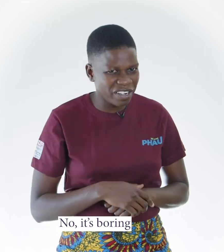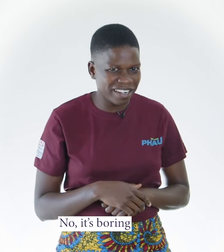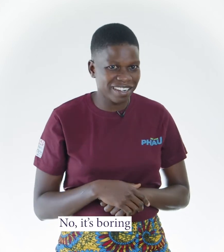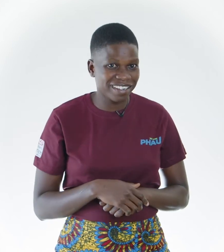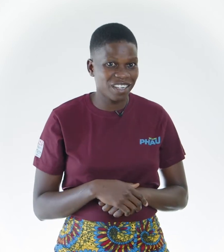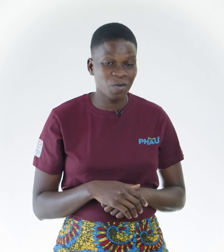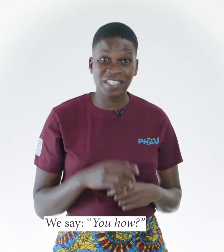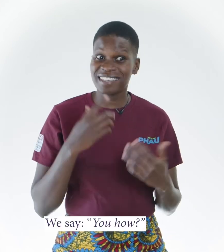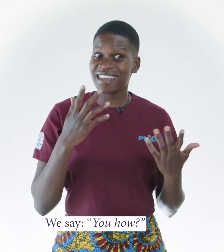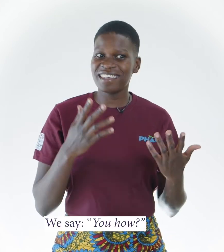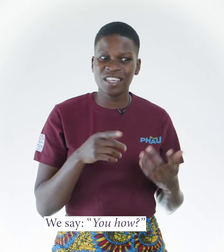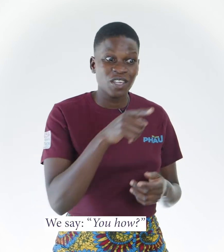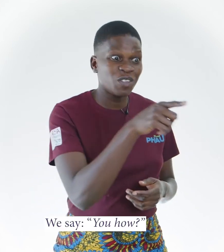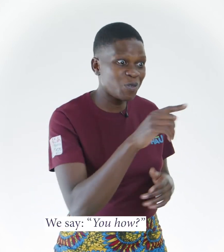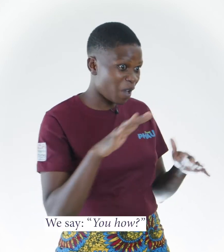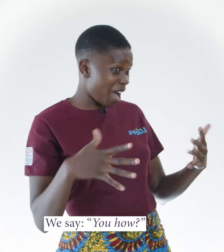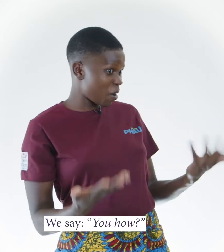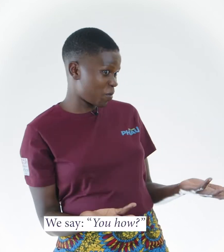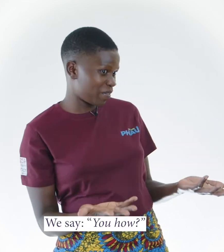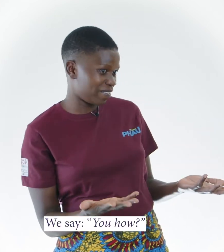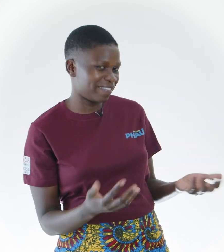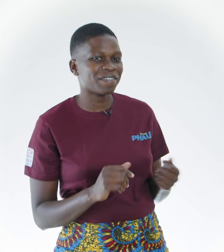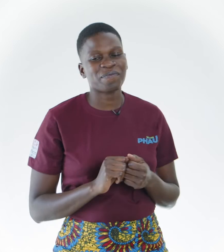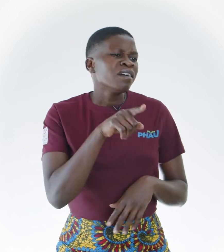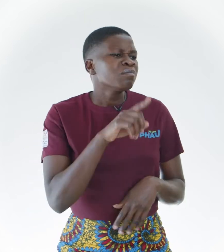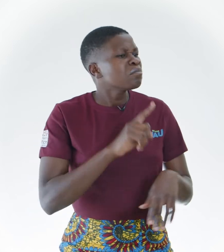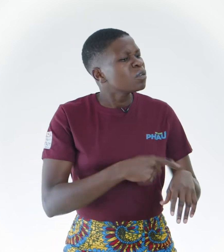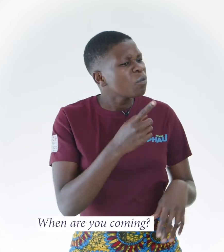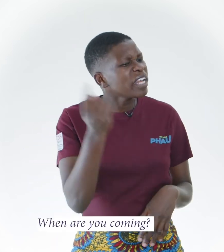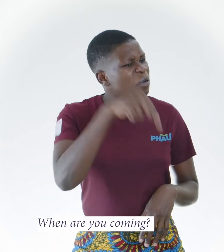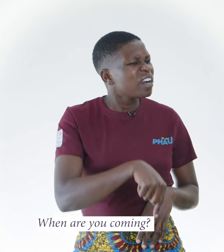boring. We say, you how? When are you coming?